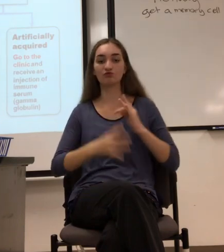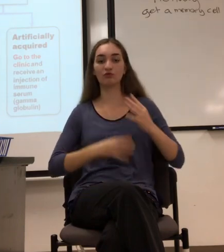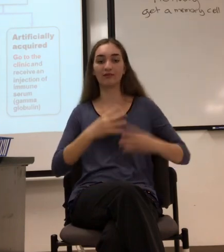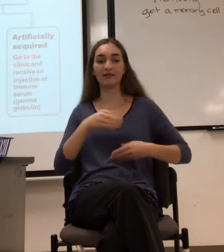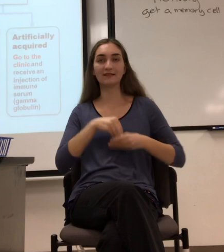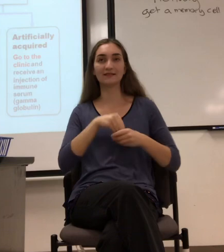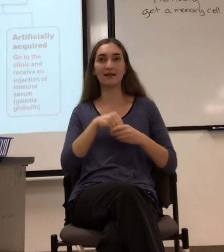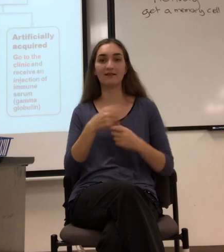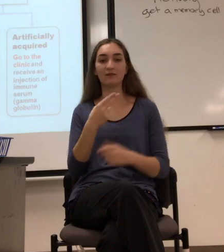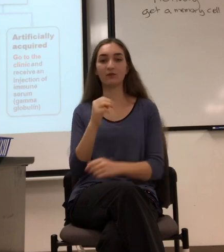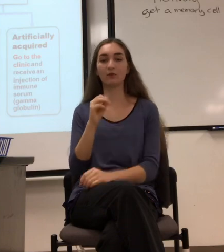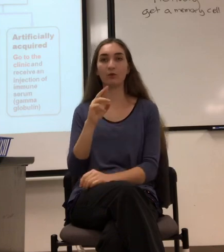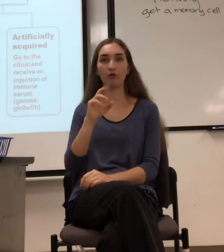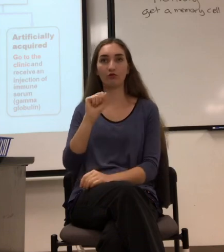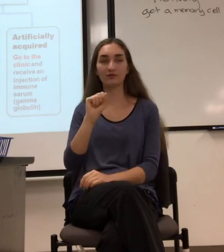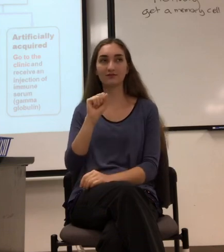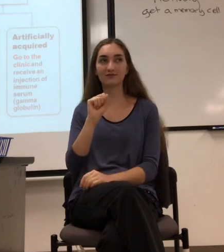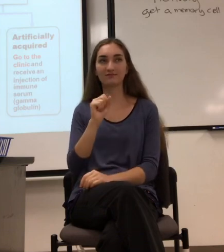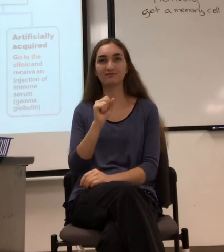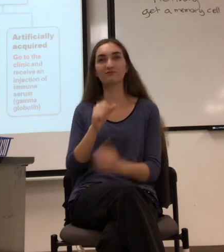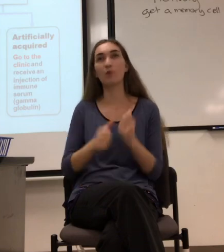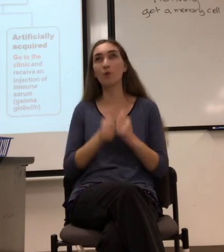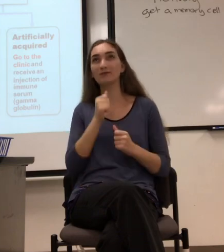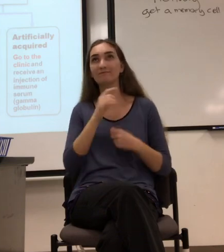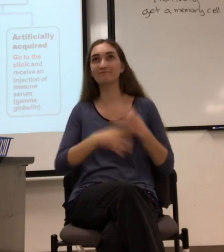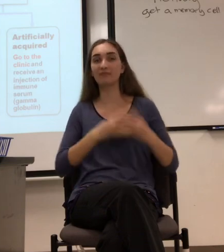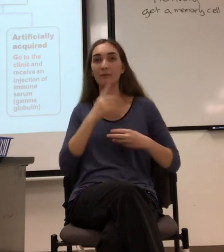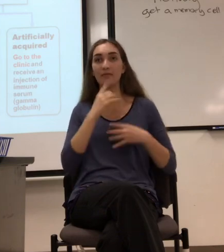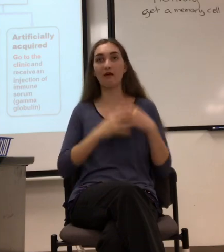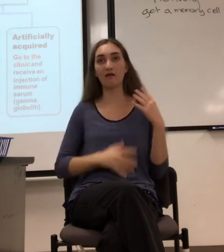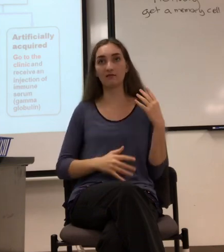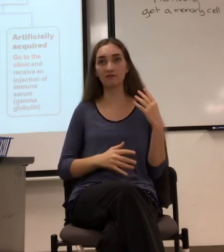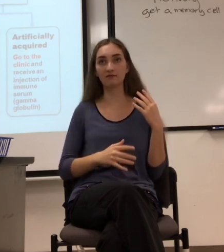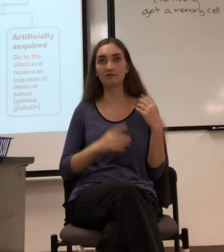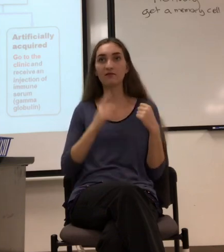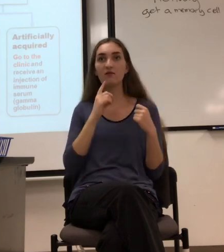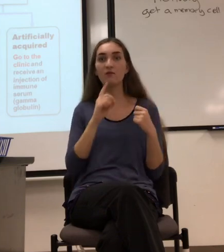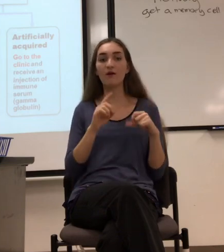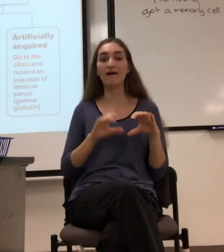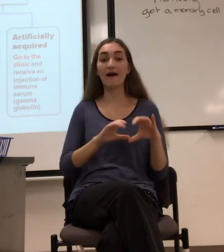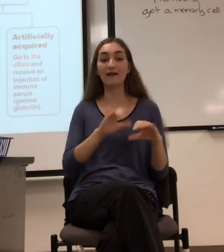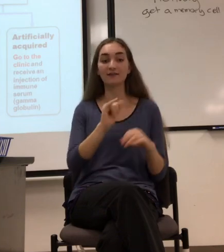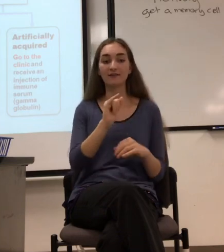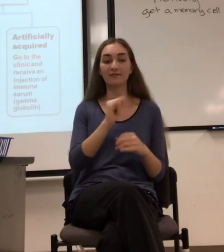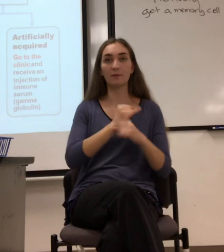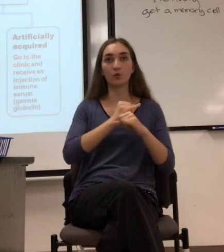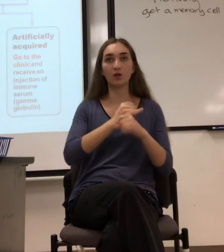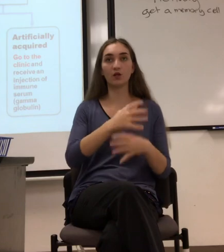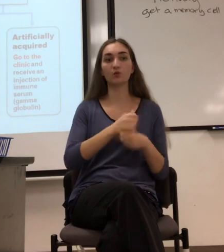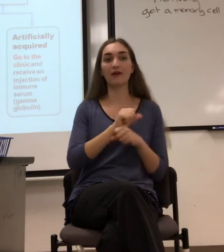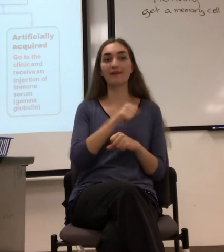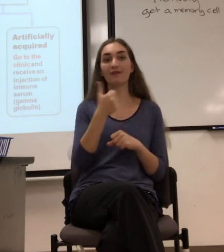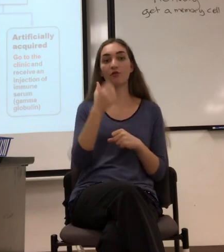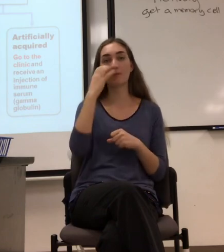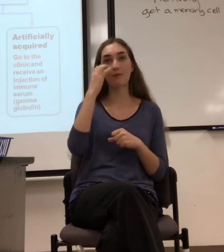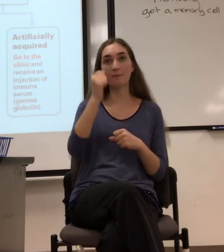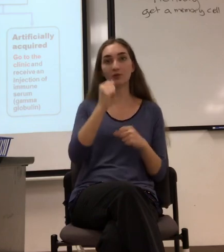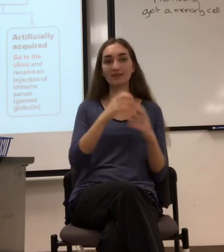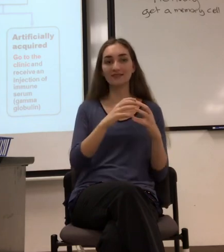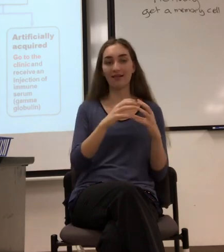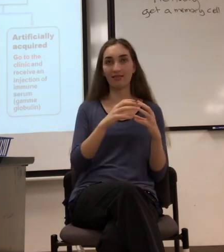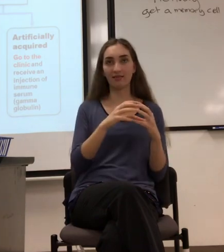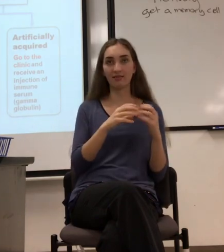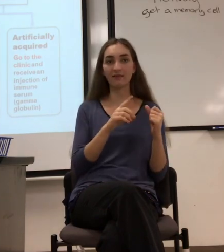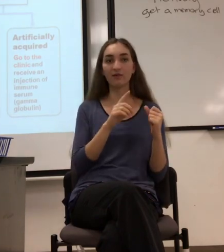mostly. So for active immunity, to get another memory cell, you can either do it naturally or artificially.